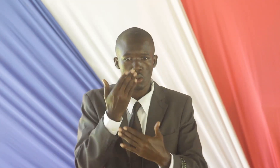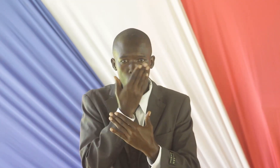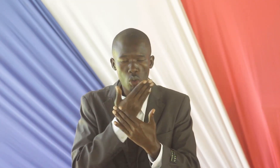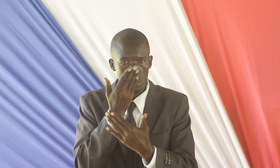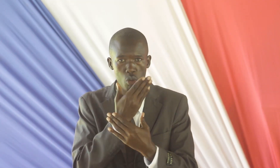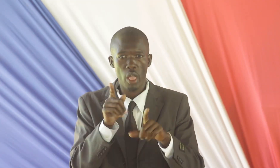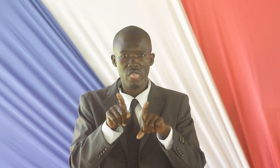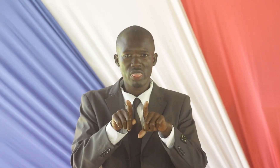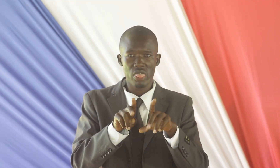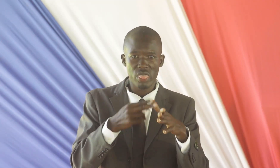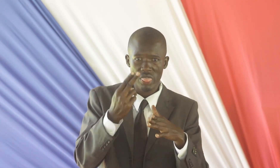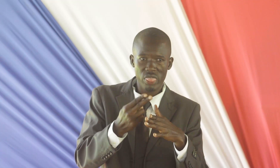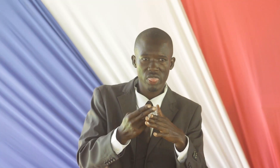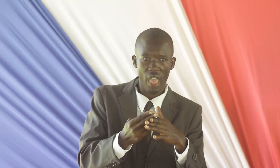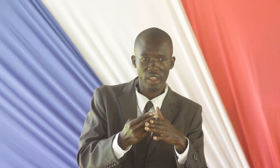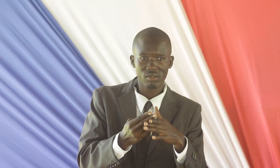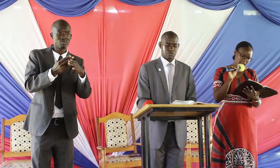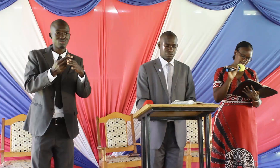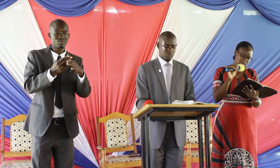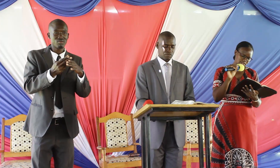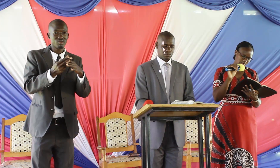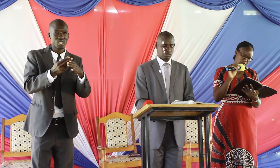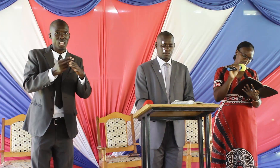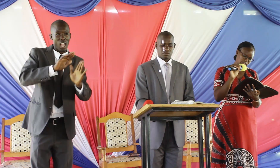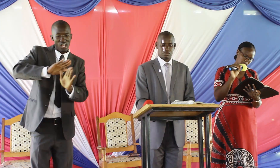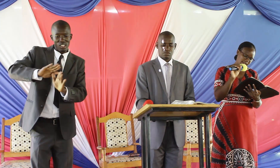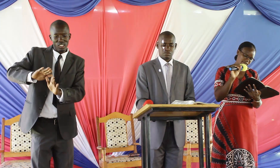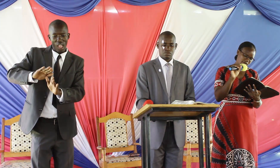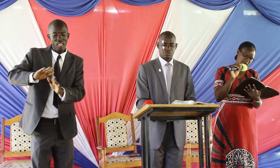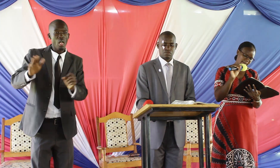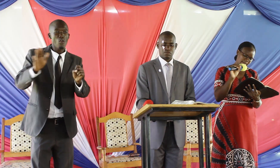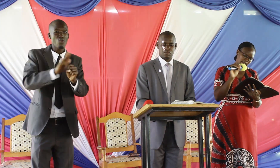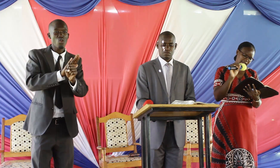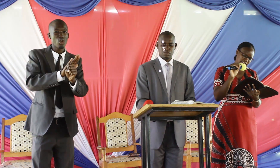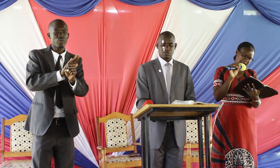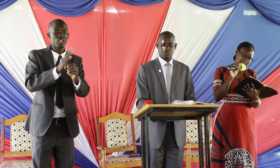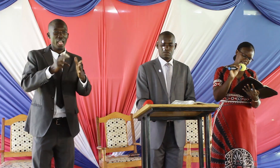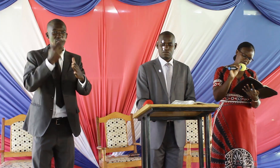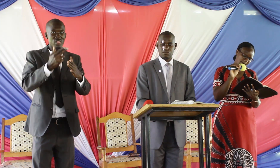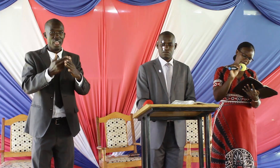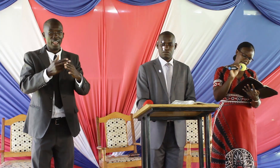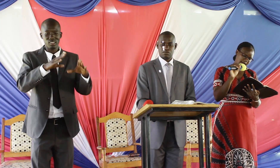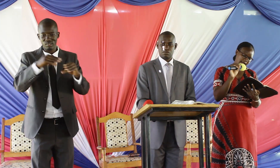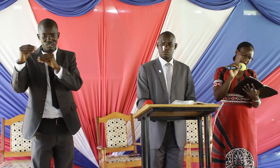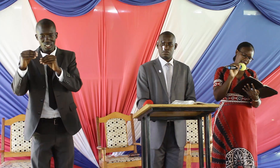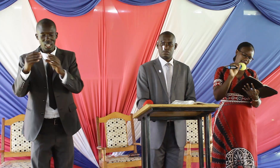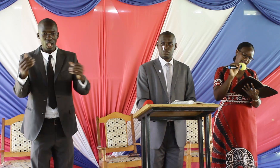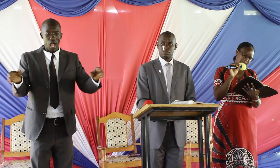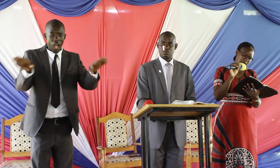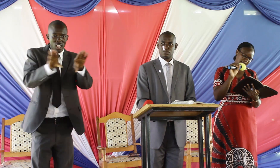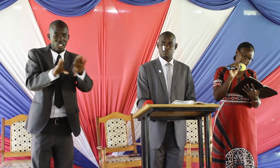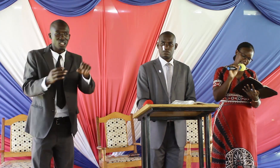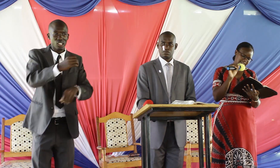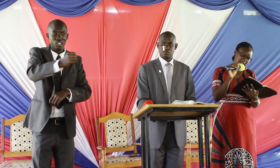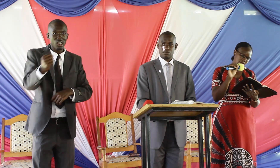shall set aside that which is full. So she went for him and shut the door upon her and